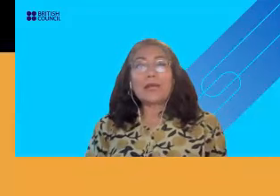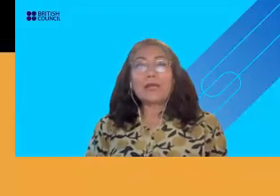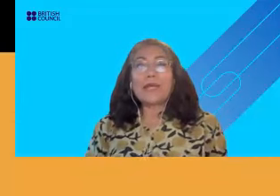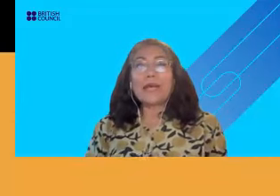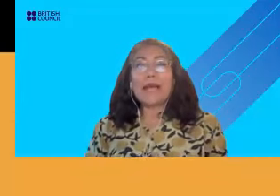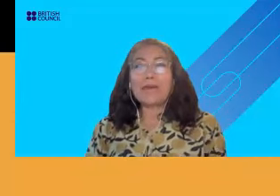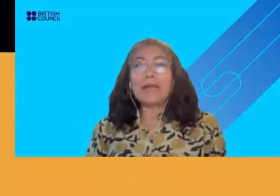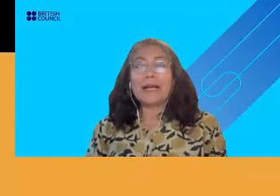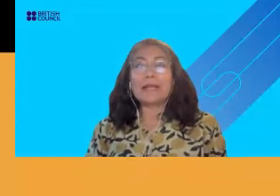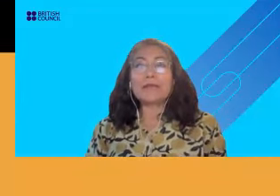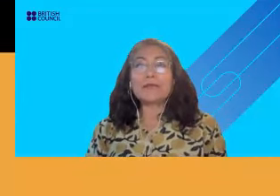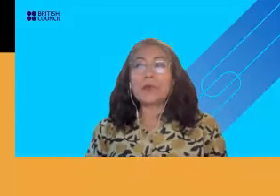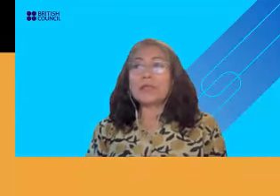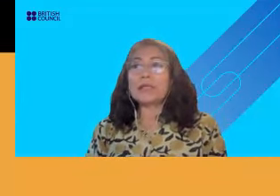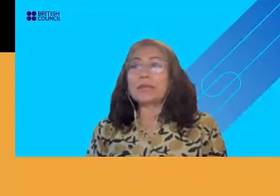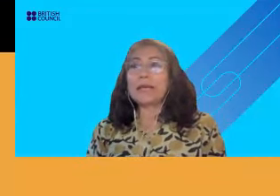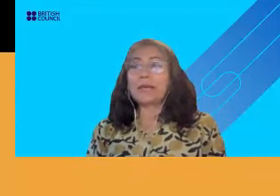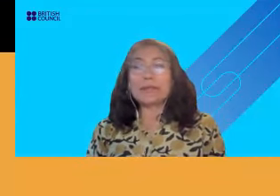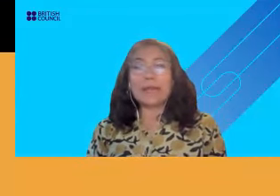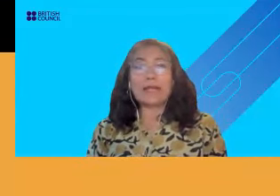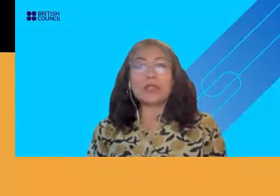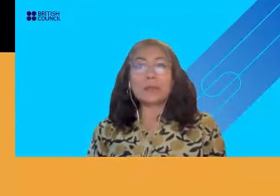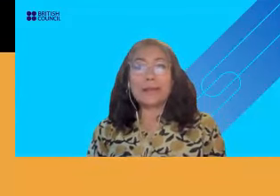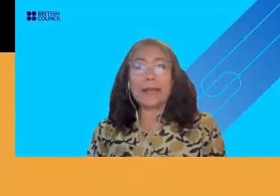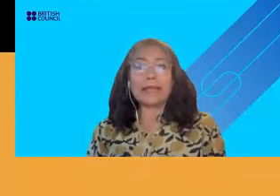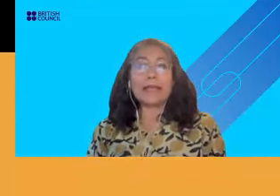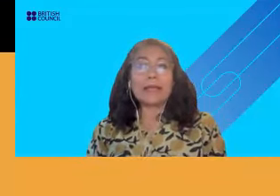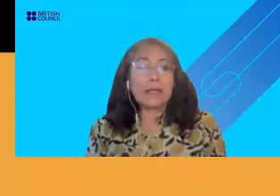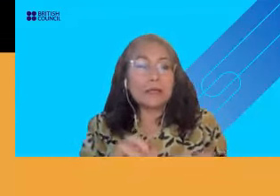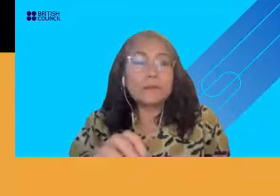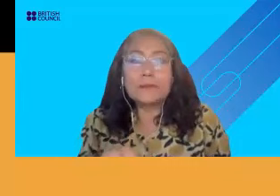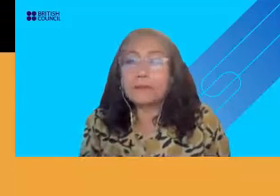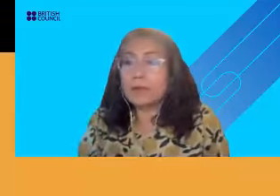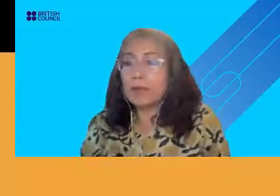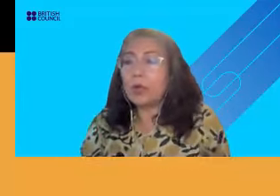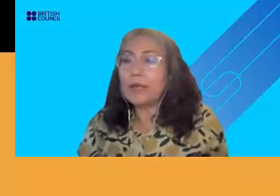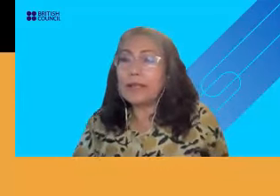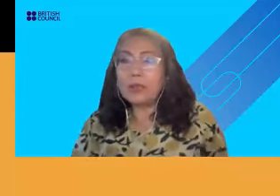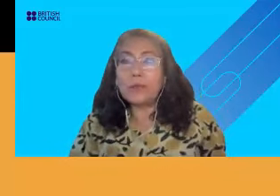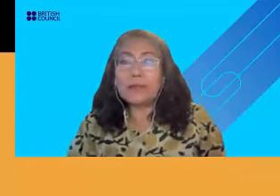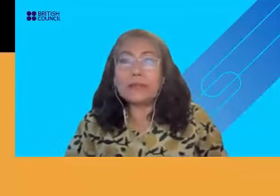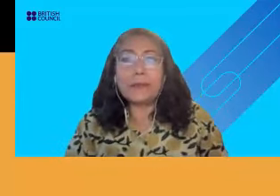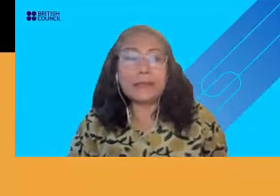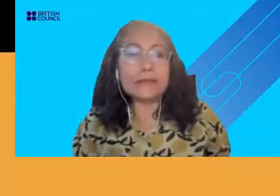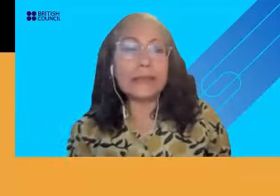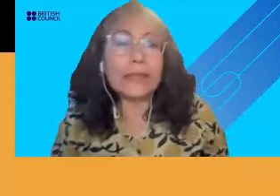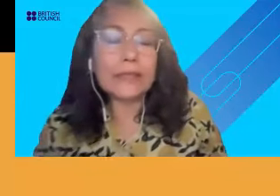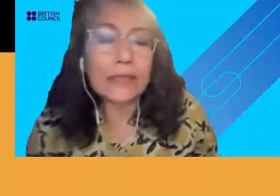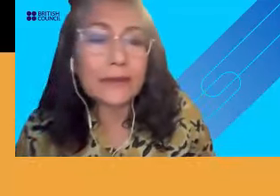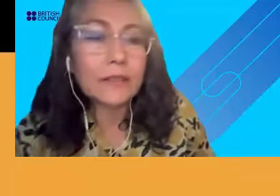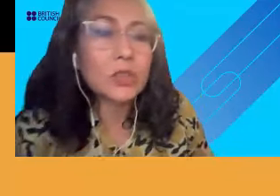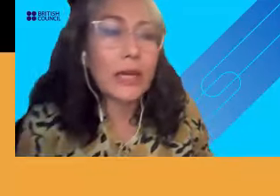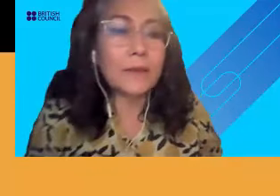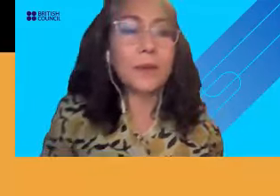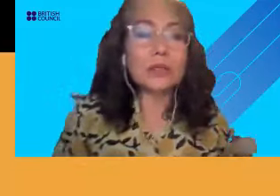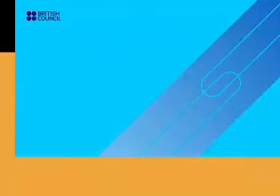Now that we have an idea for some climate action plan, Mahua, can you please paste the link